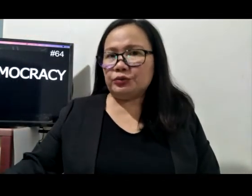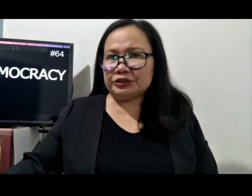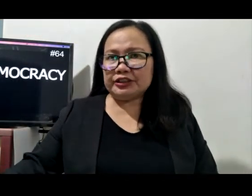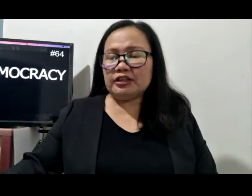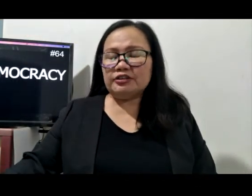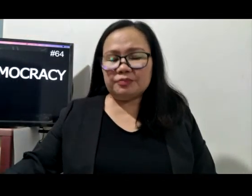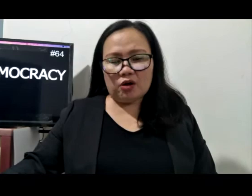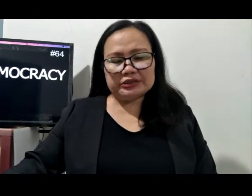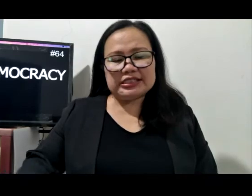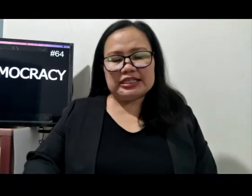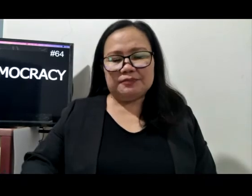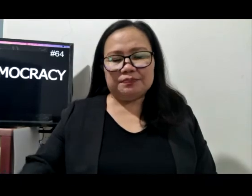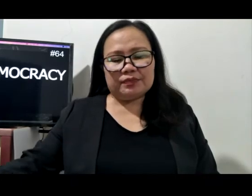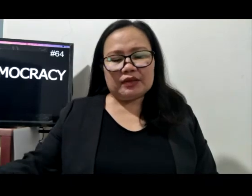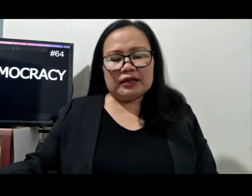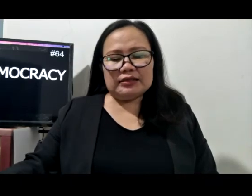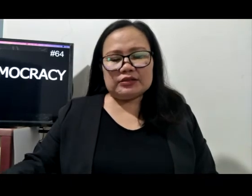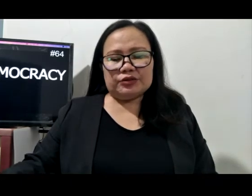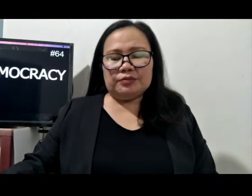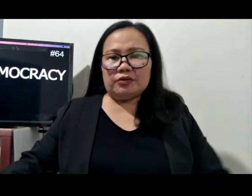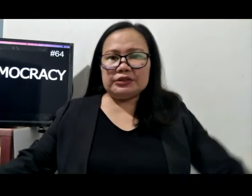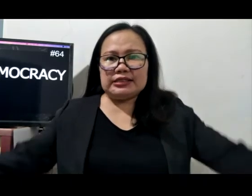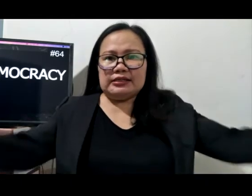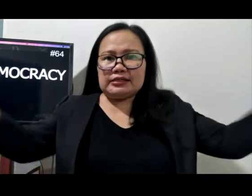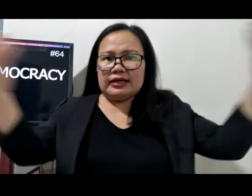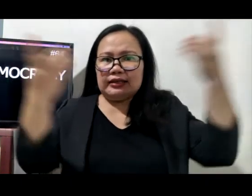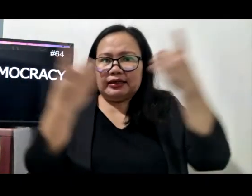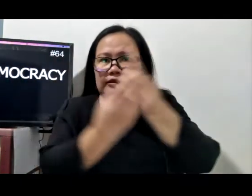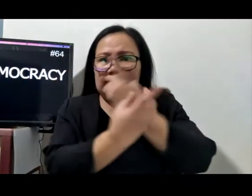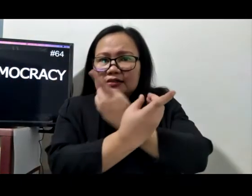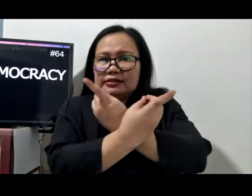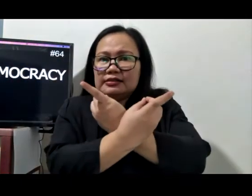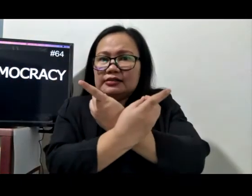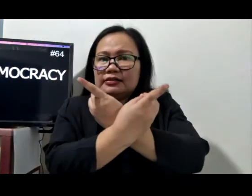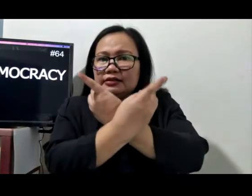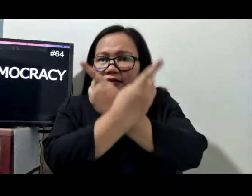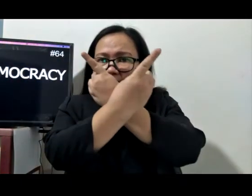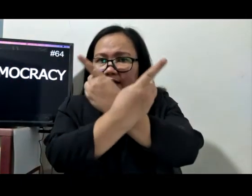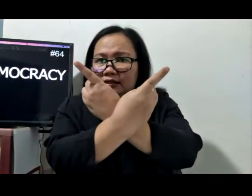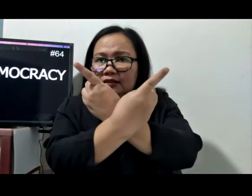word democracy. So democracy is signed like this. D,